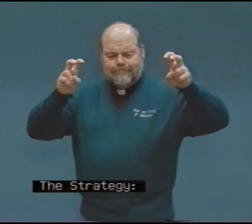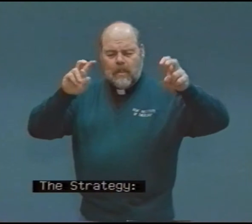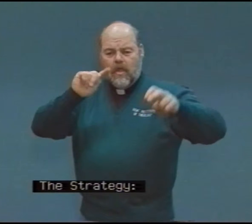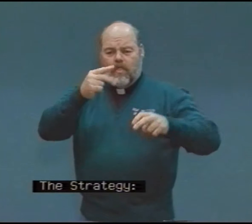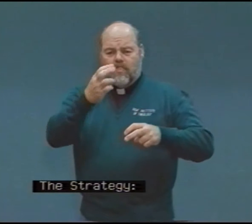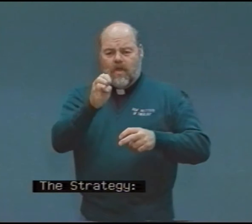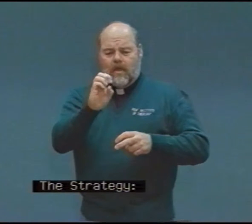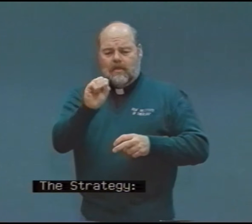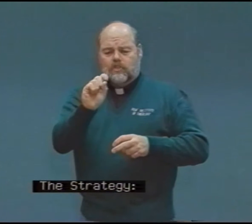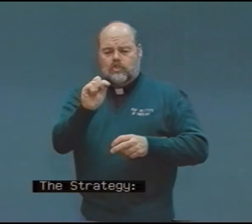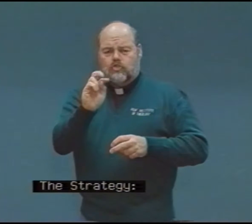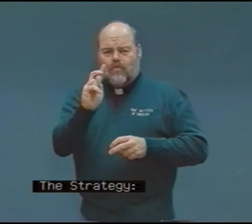The Strategy